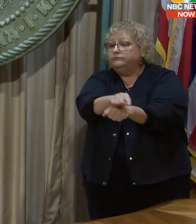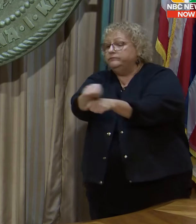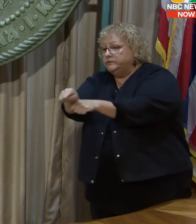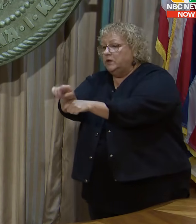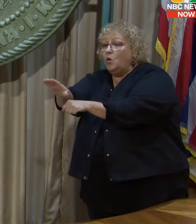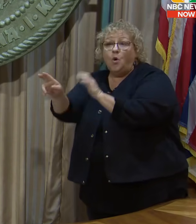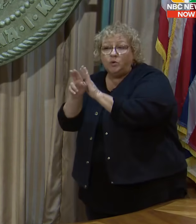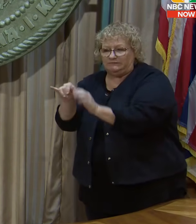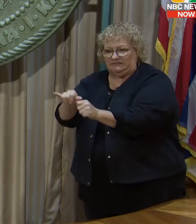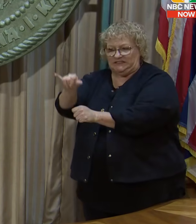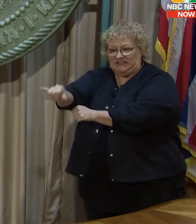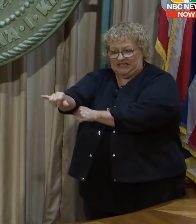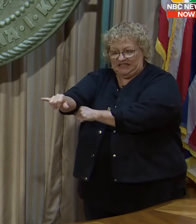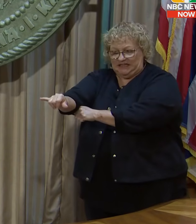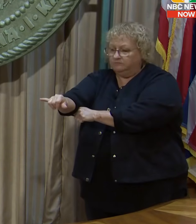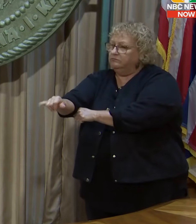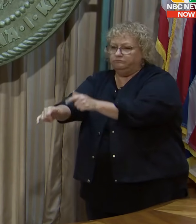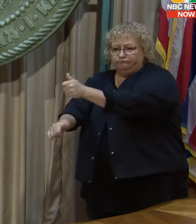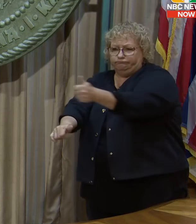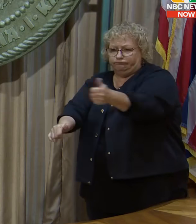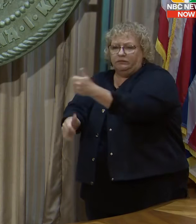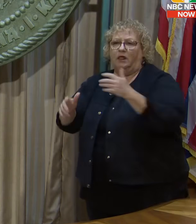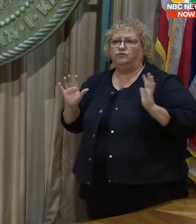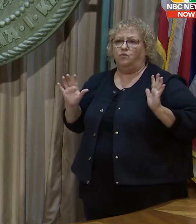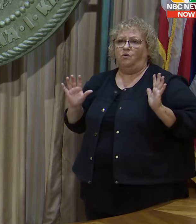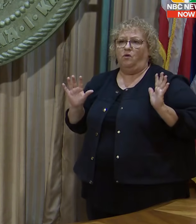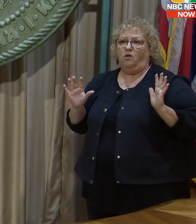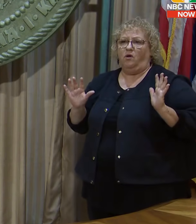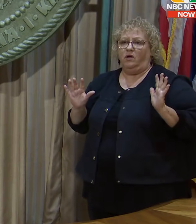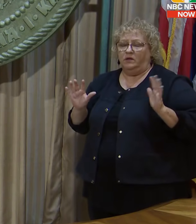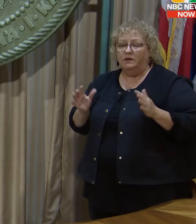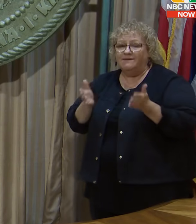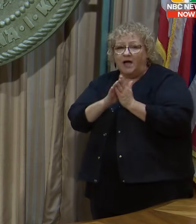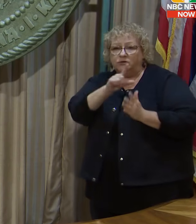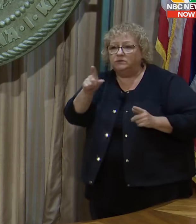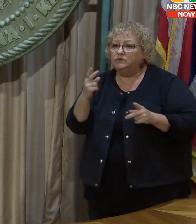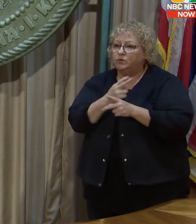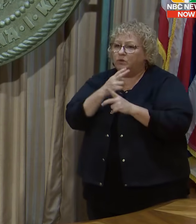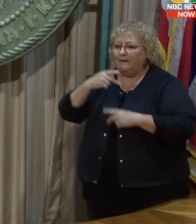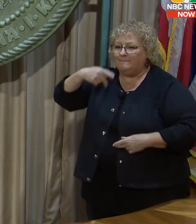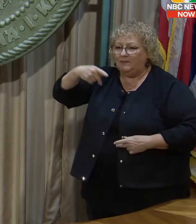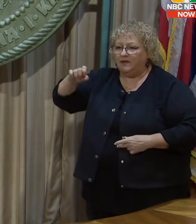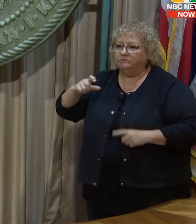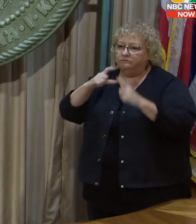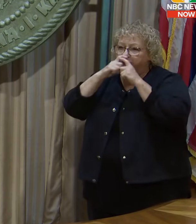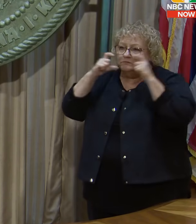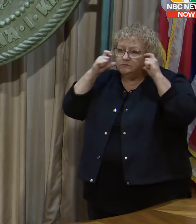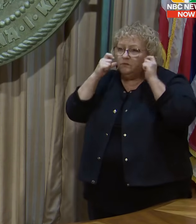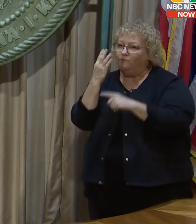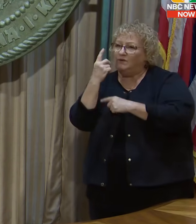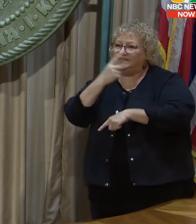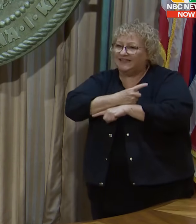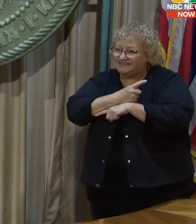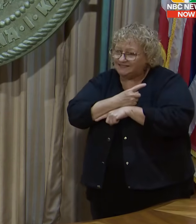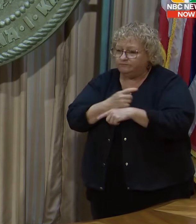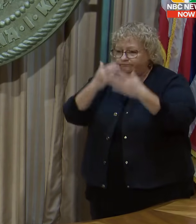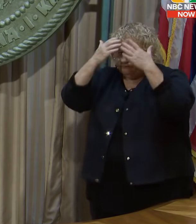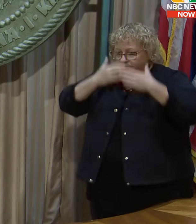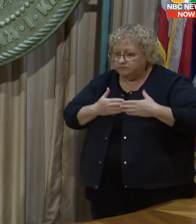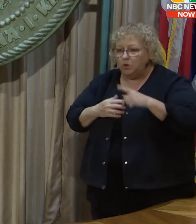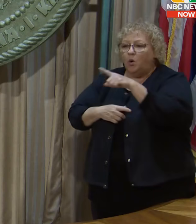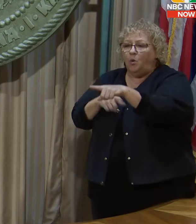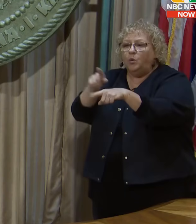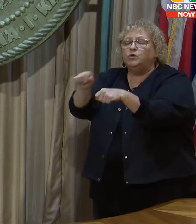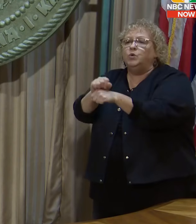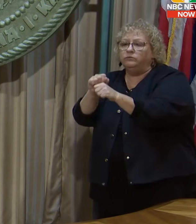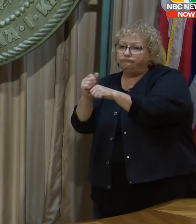or provide your care or services. We're asking that you wear PPE for at least 14 days while you're